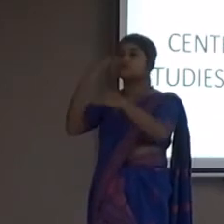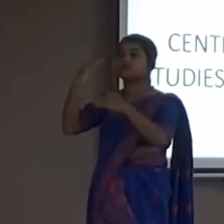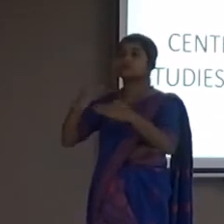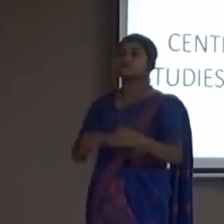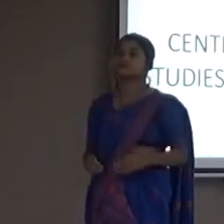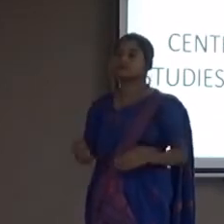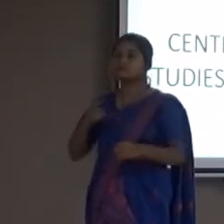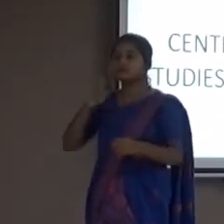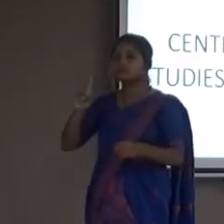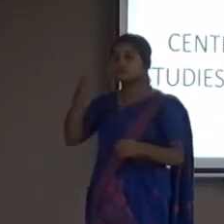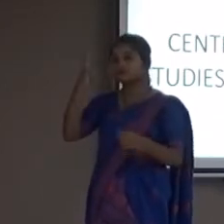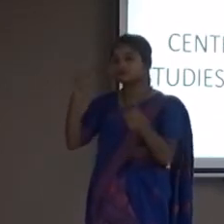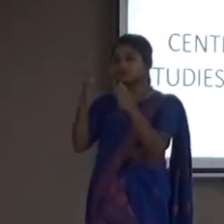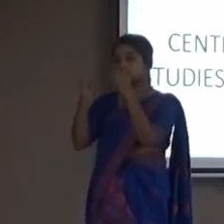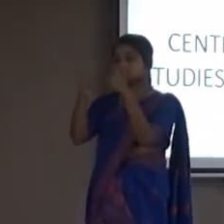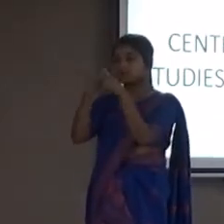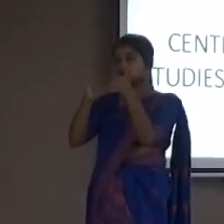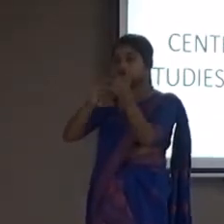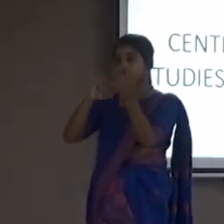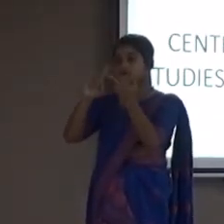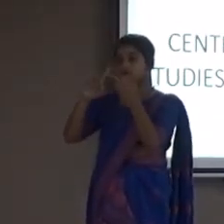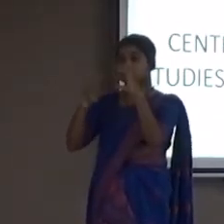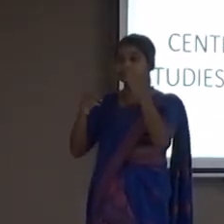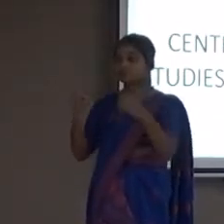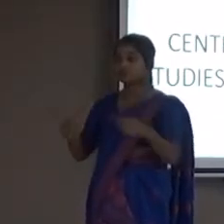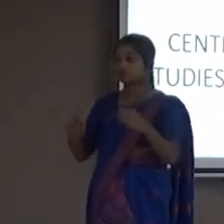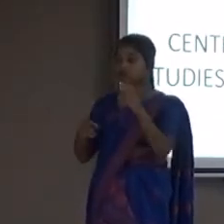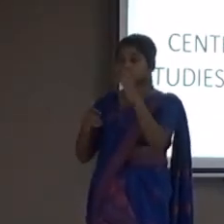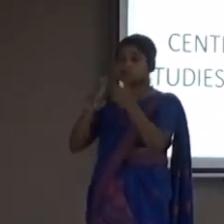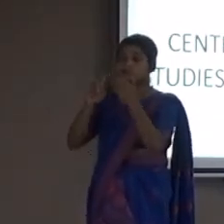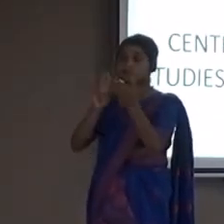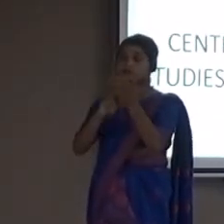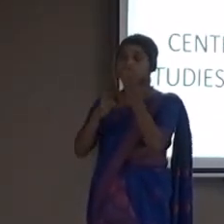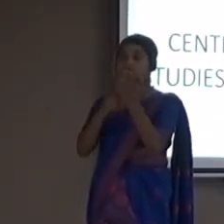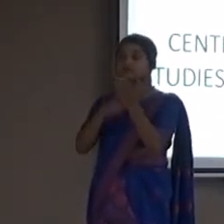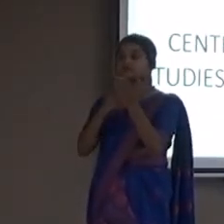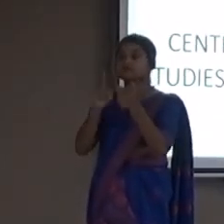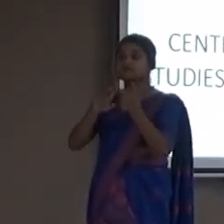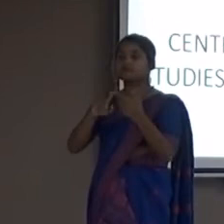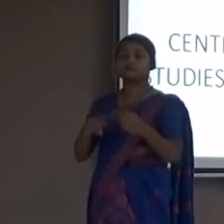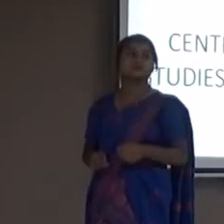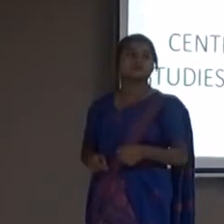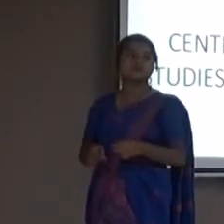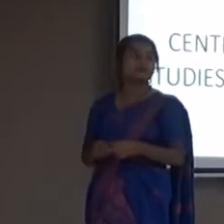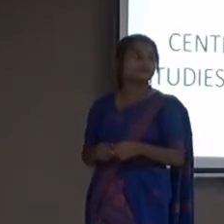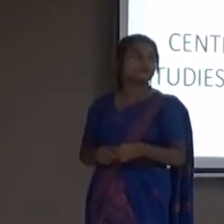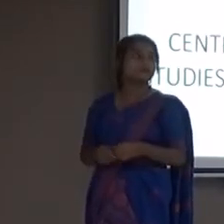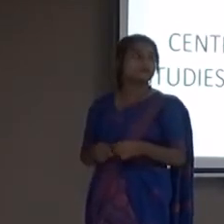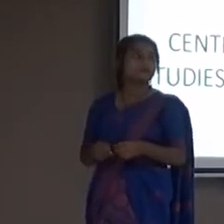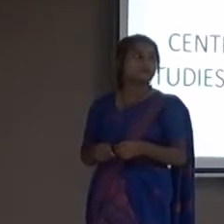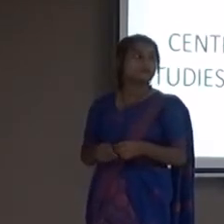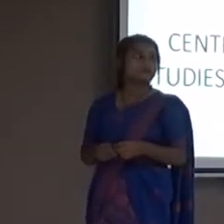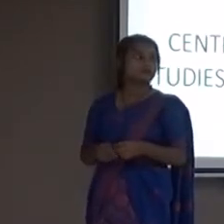this is the one basic motto with which our center is going to work. So nothing about us without us. So with